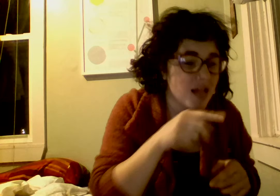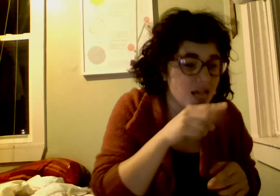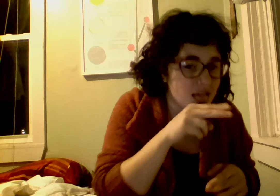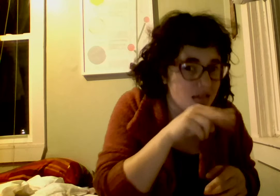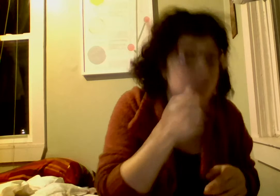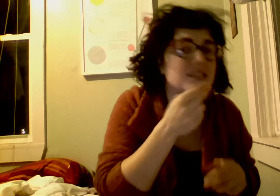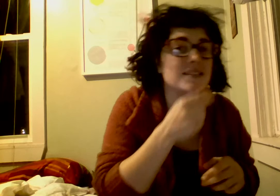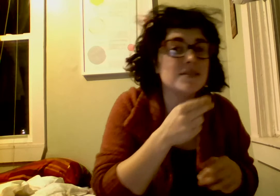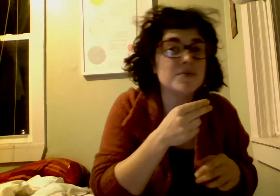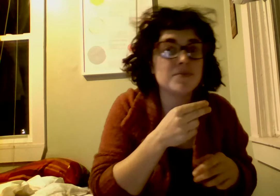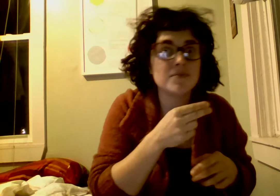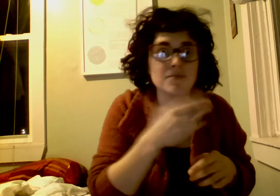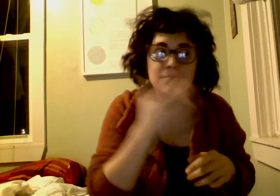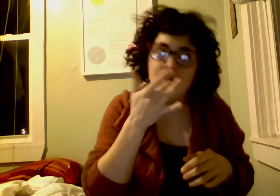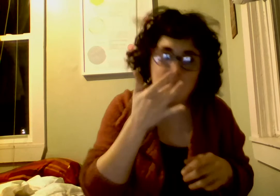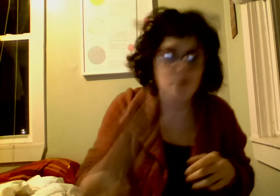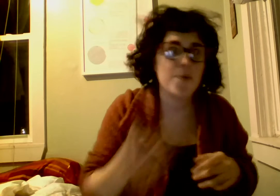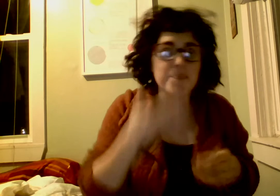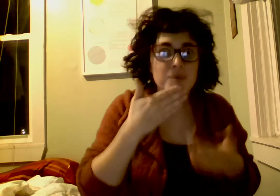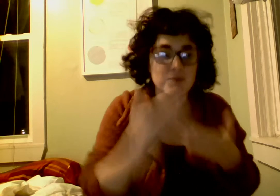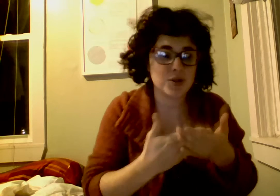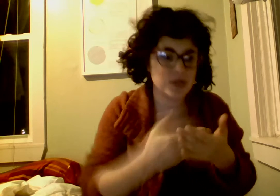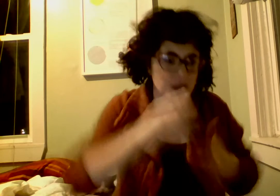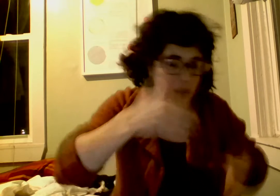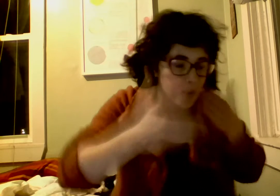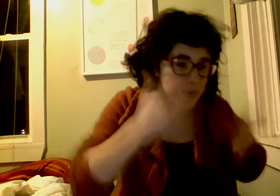tasty. So he bent down and he took another.